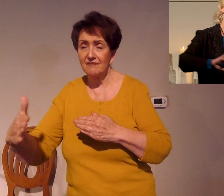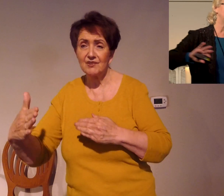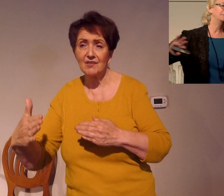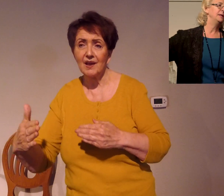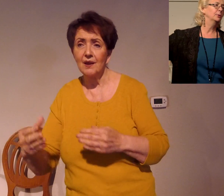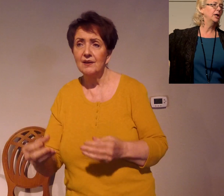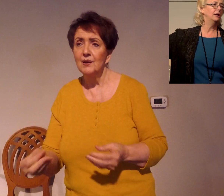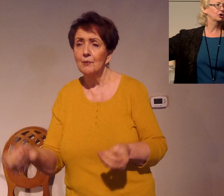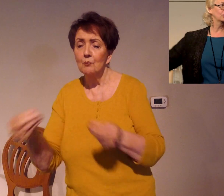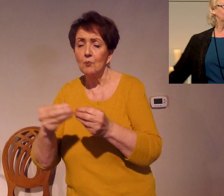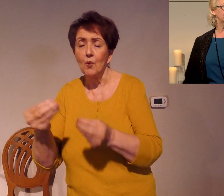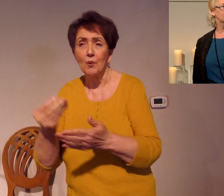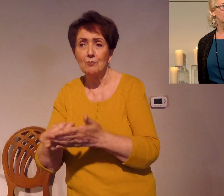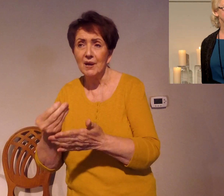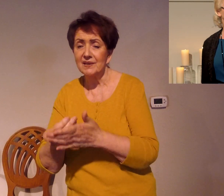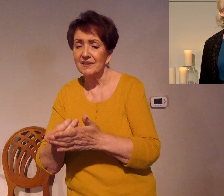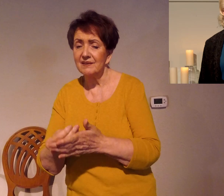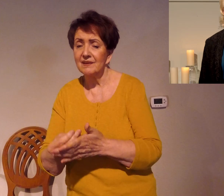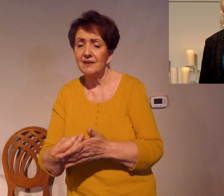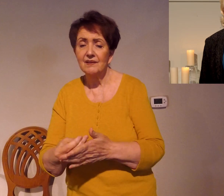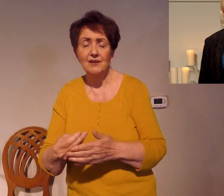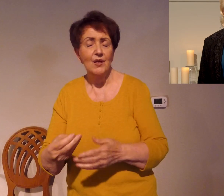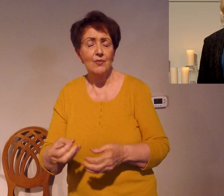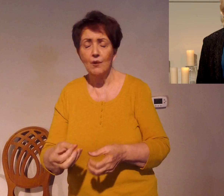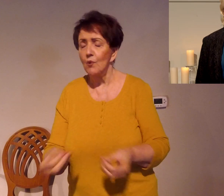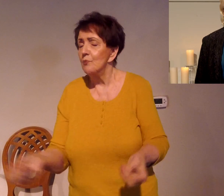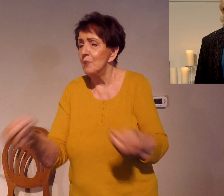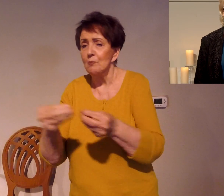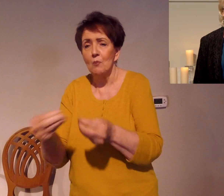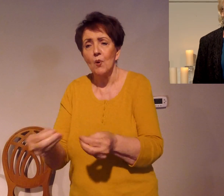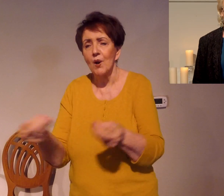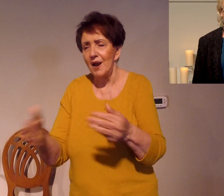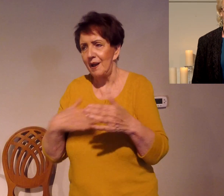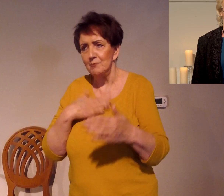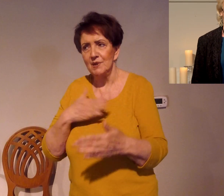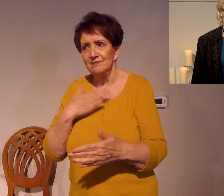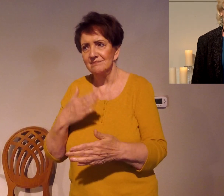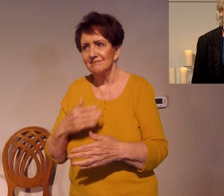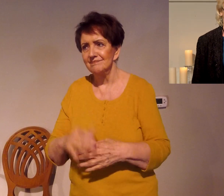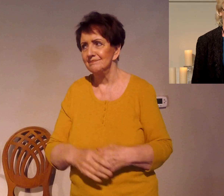amount of money that people can earn that causes them to be more happy.